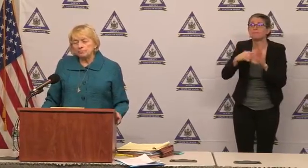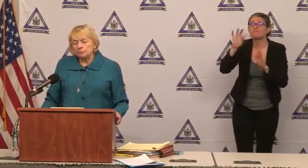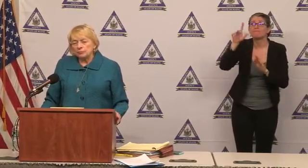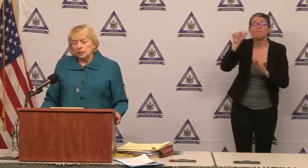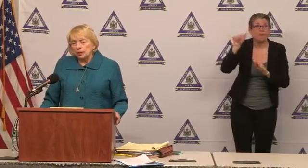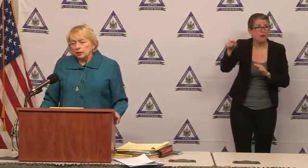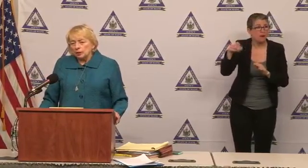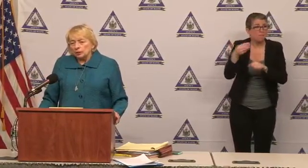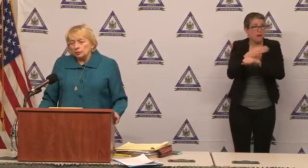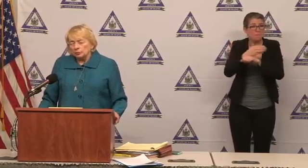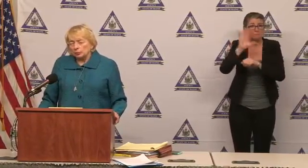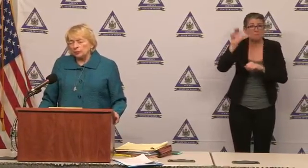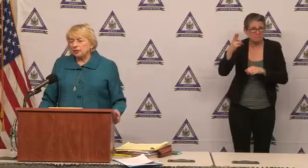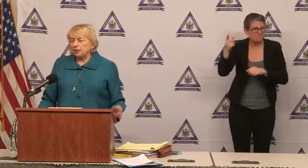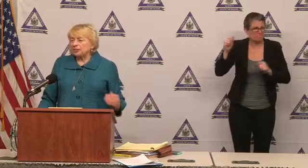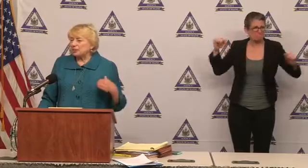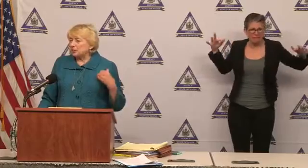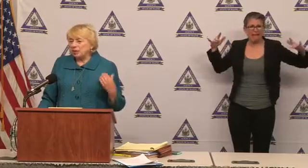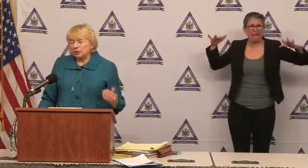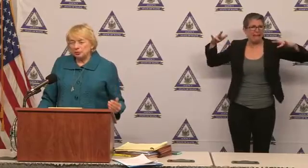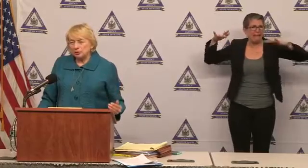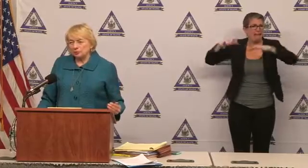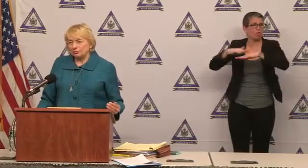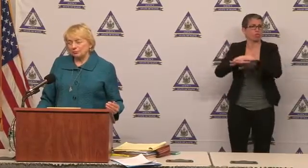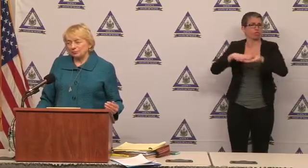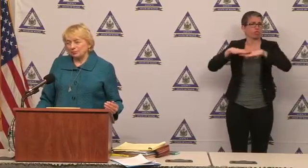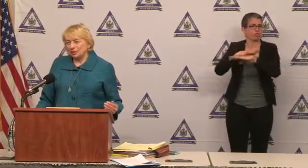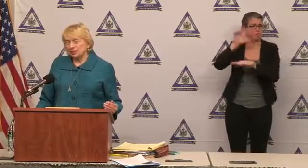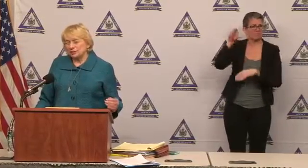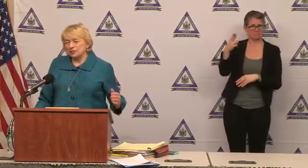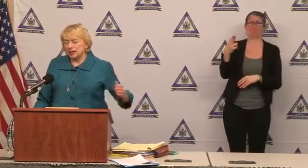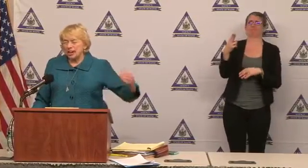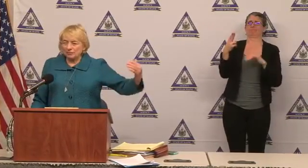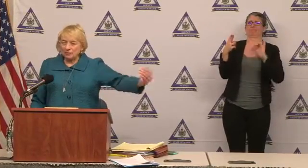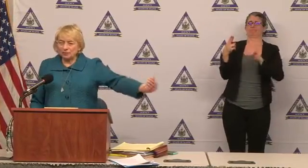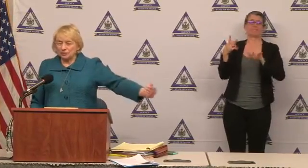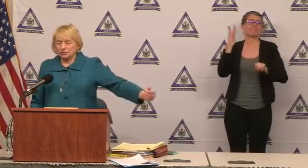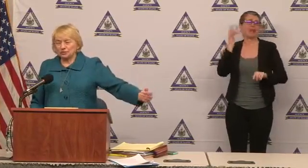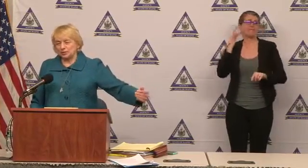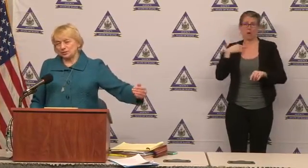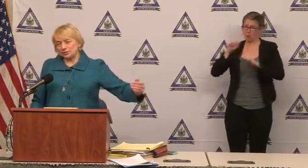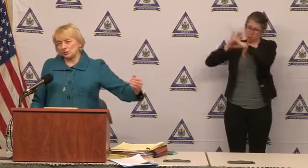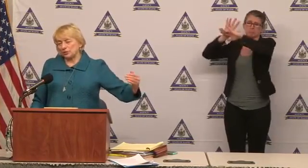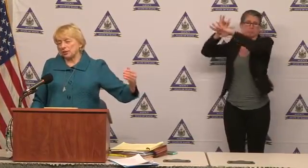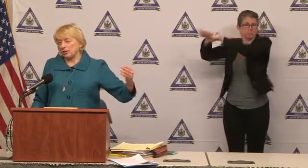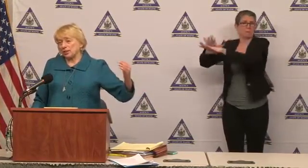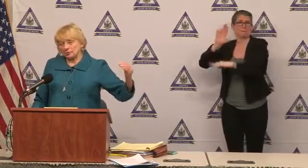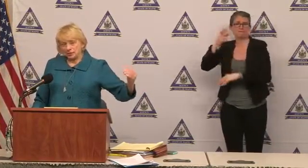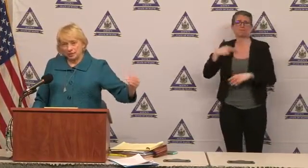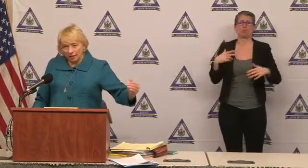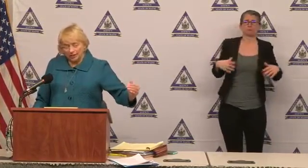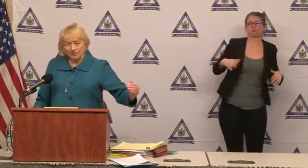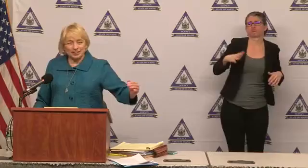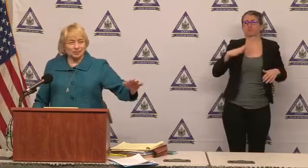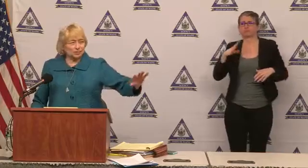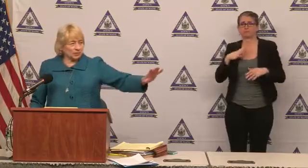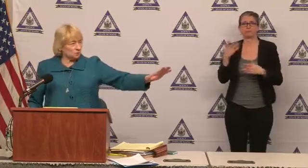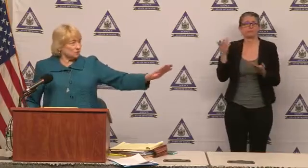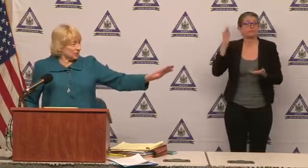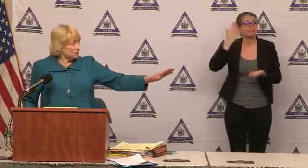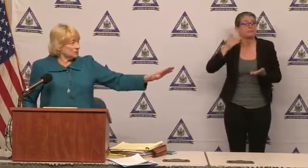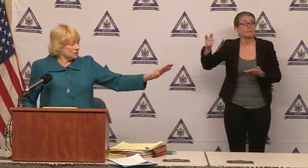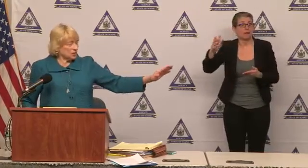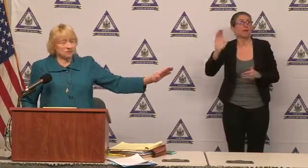and people thinking that they're not immune because either they haven't heard the statistics or they're not understanding that the